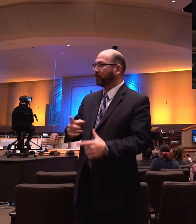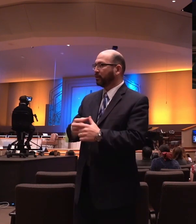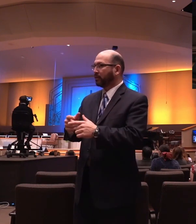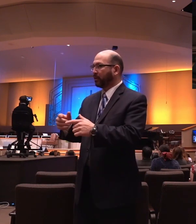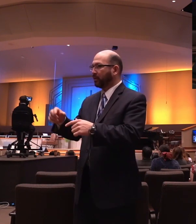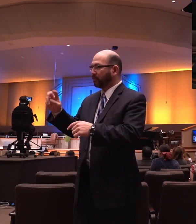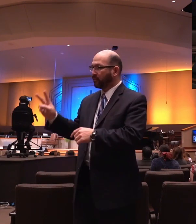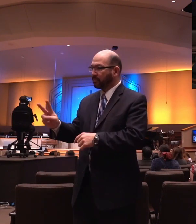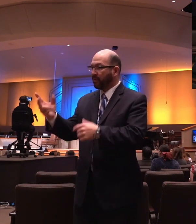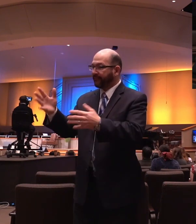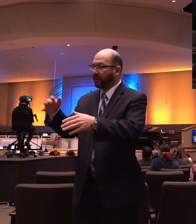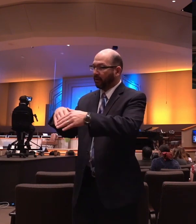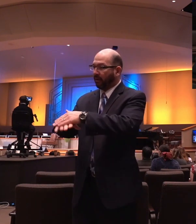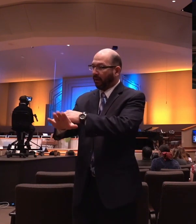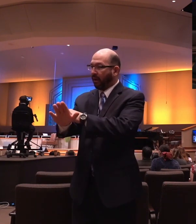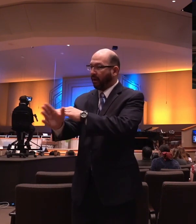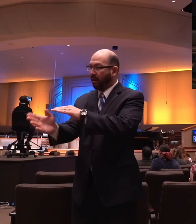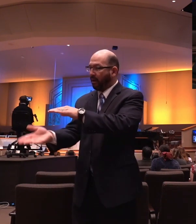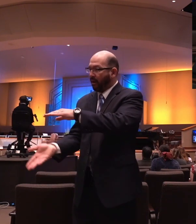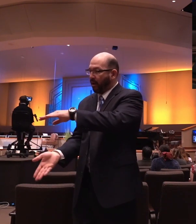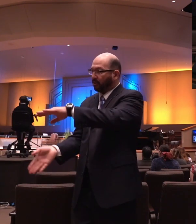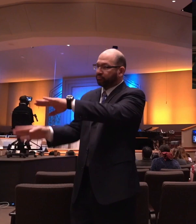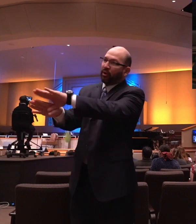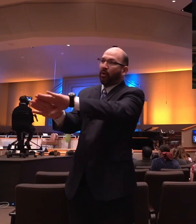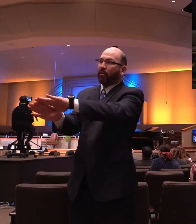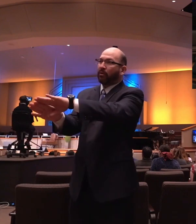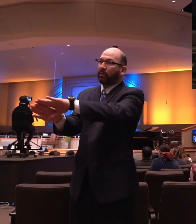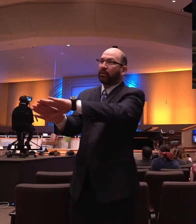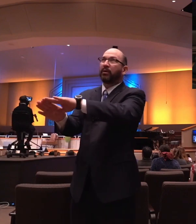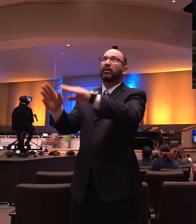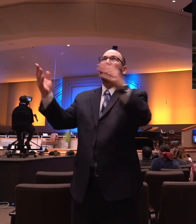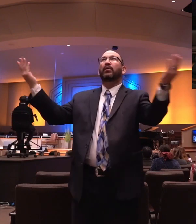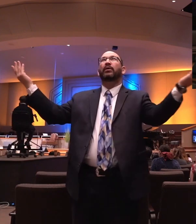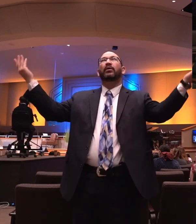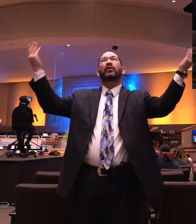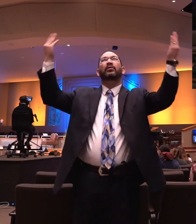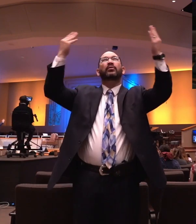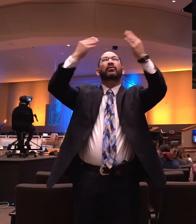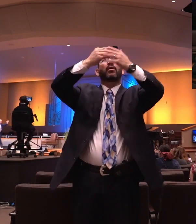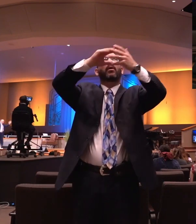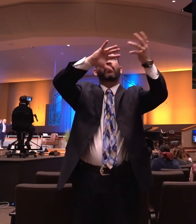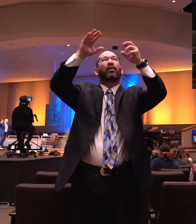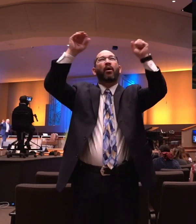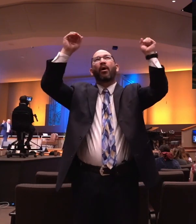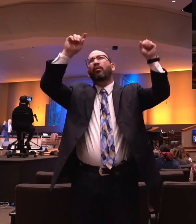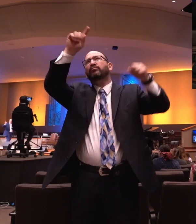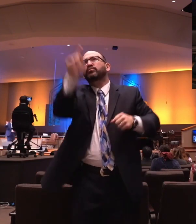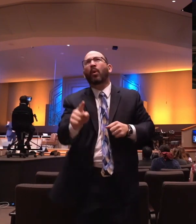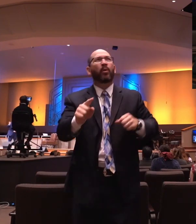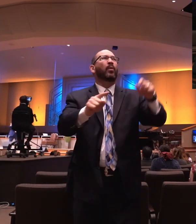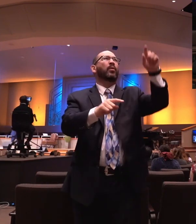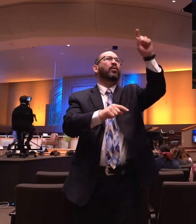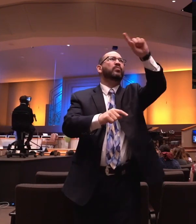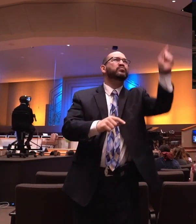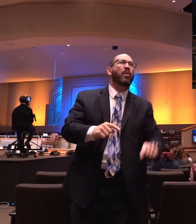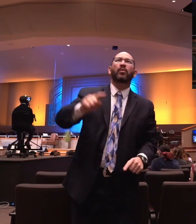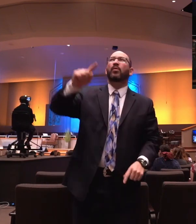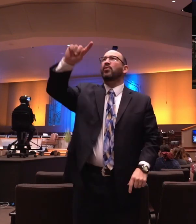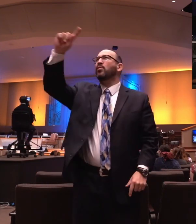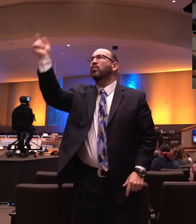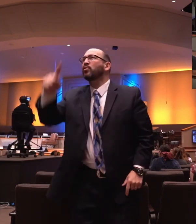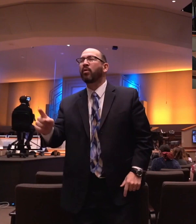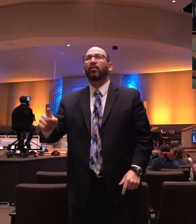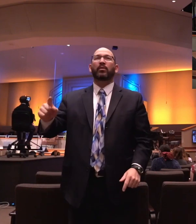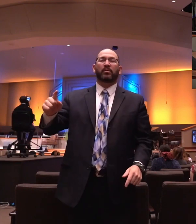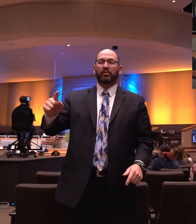on the ark closed and the skies darkened and the thunder and the lightning began to take place. The